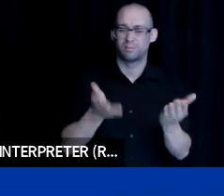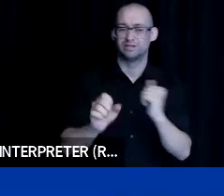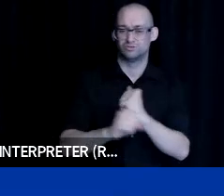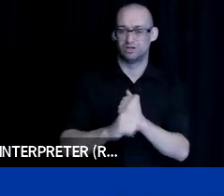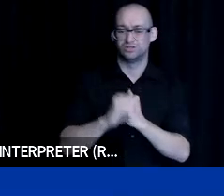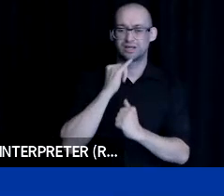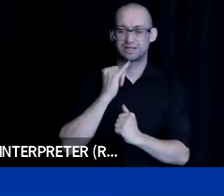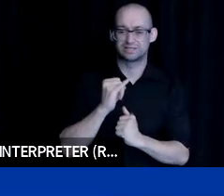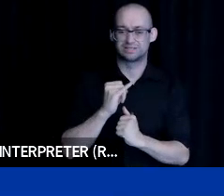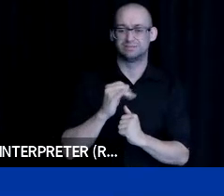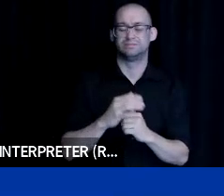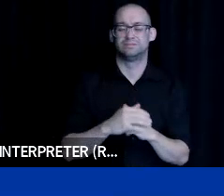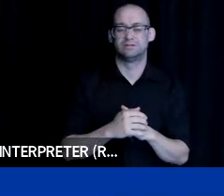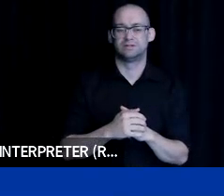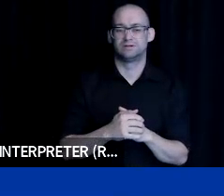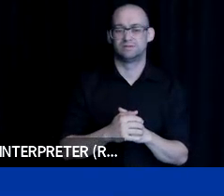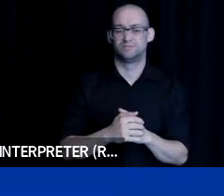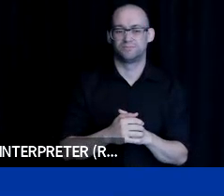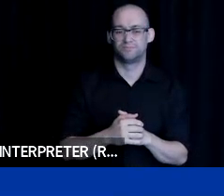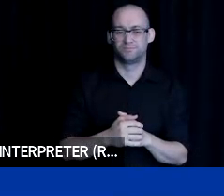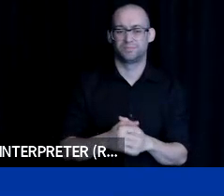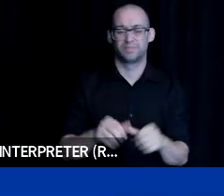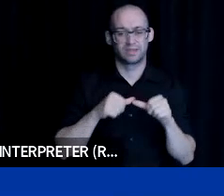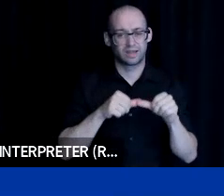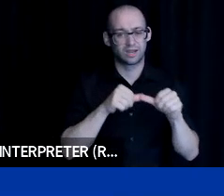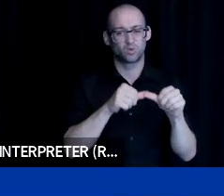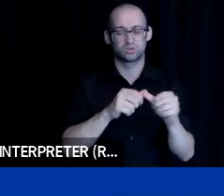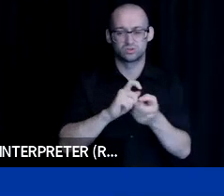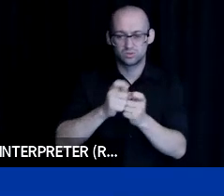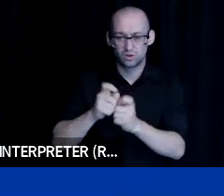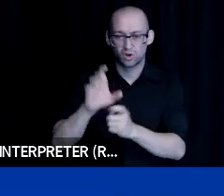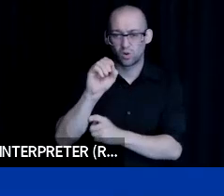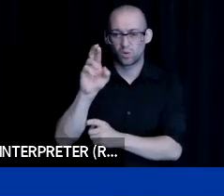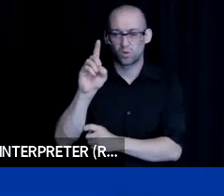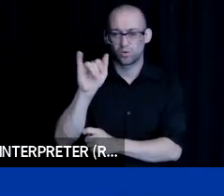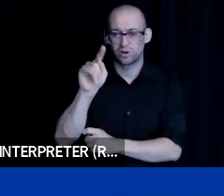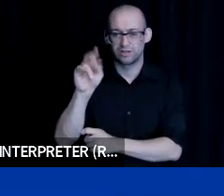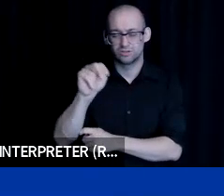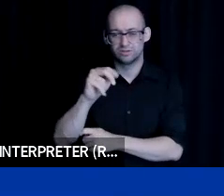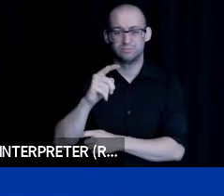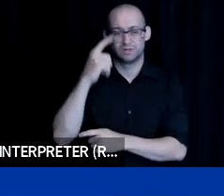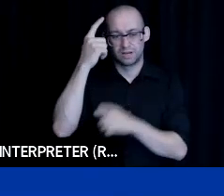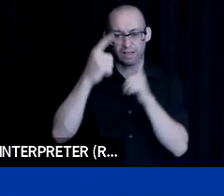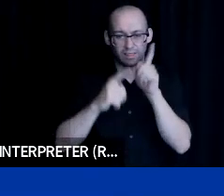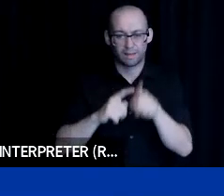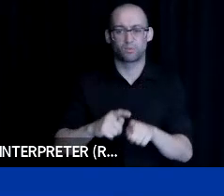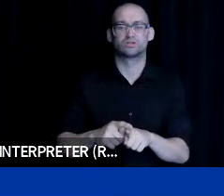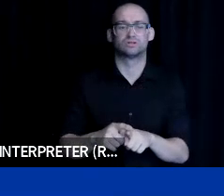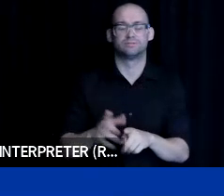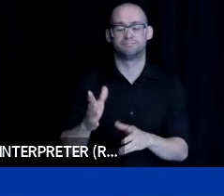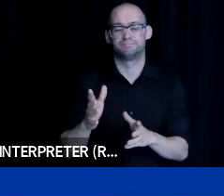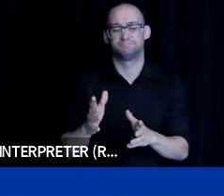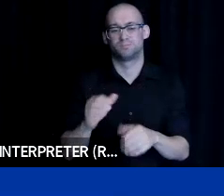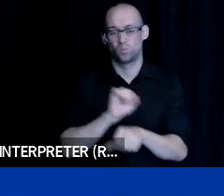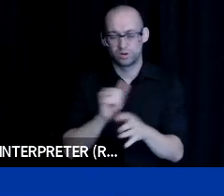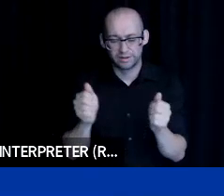of the conversations were continued coordination, collaboration, and leadership among